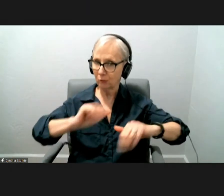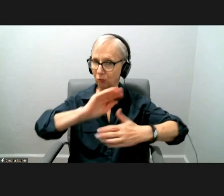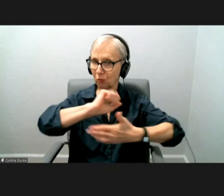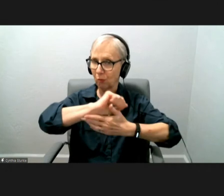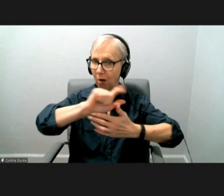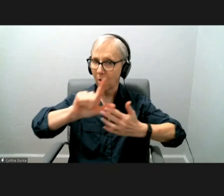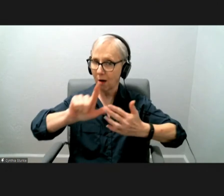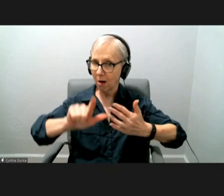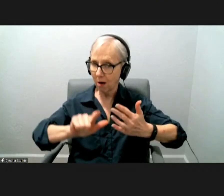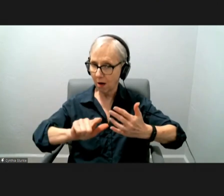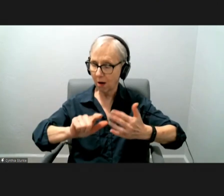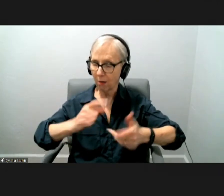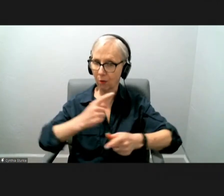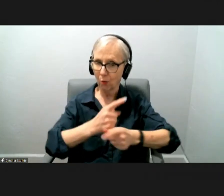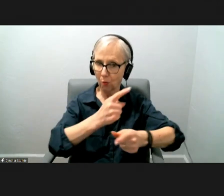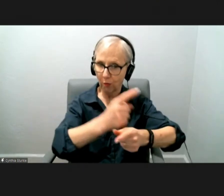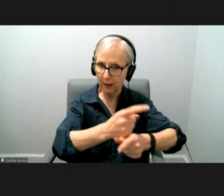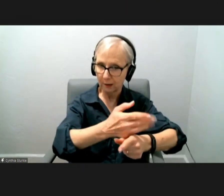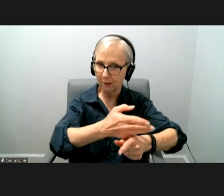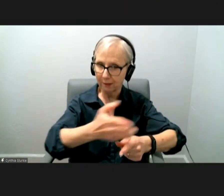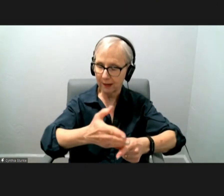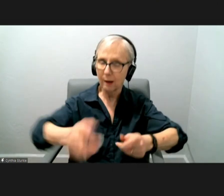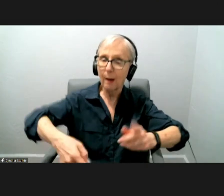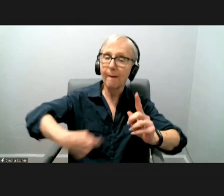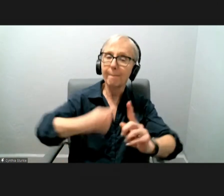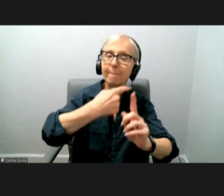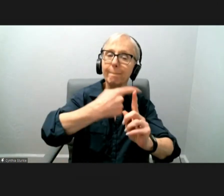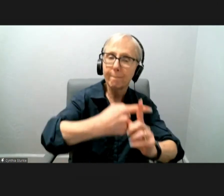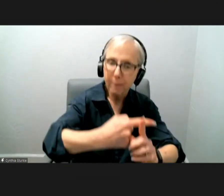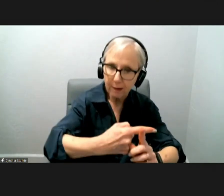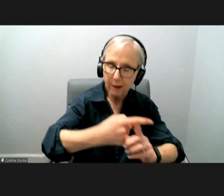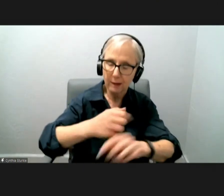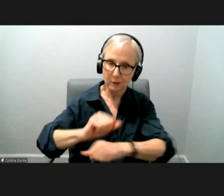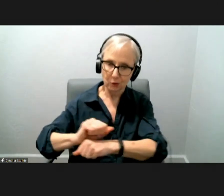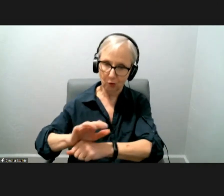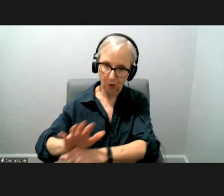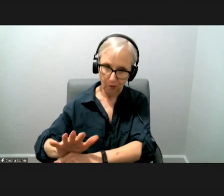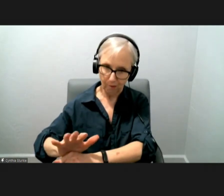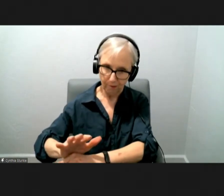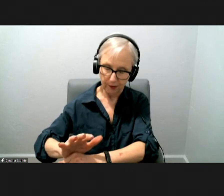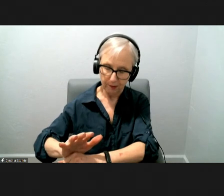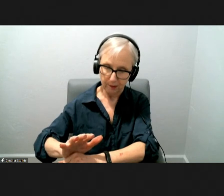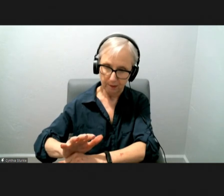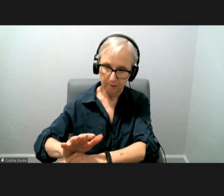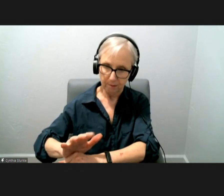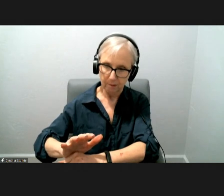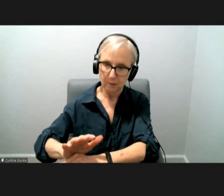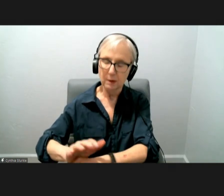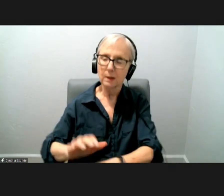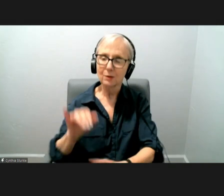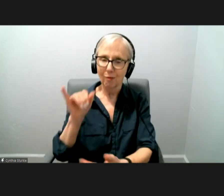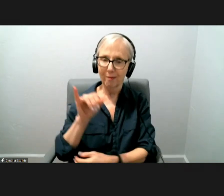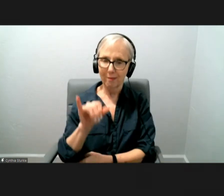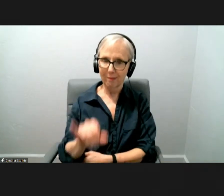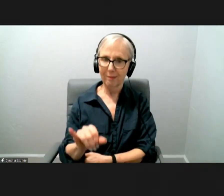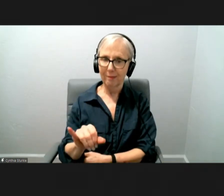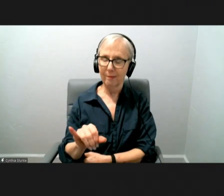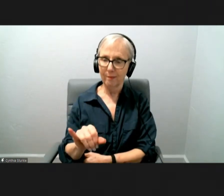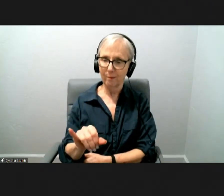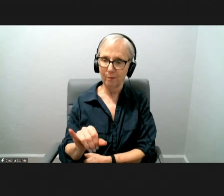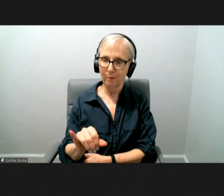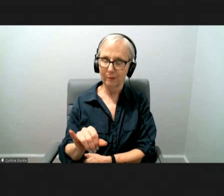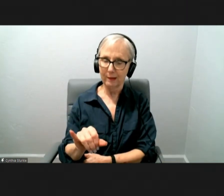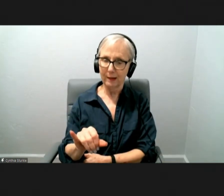regular things and surge to meet any future needs of COVID or other illnesses. And so that is a